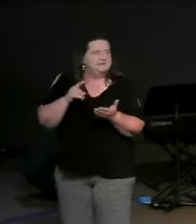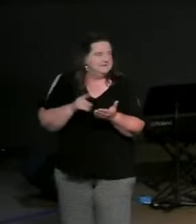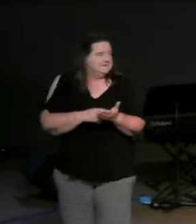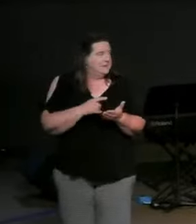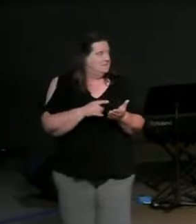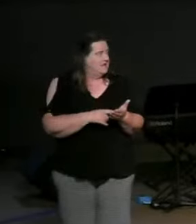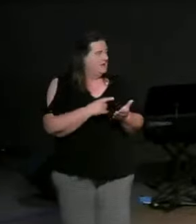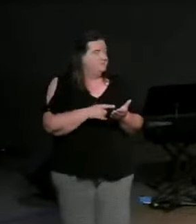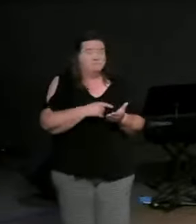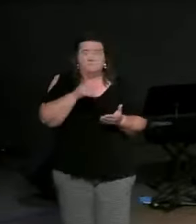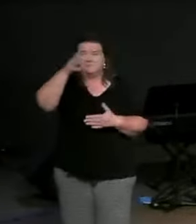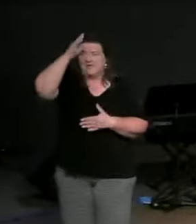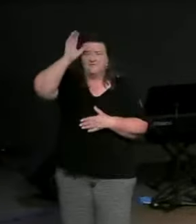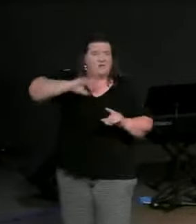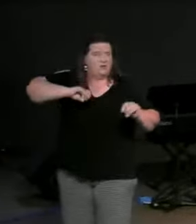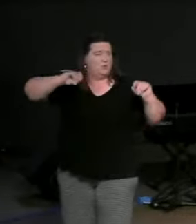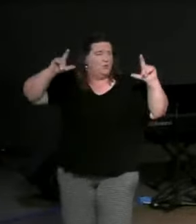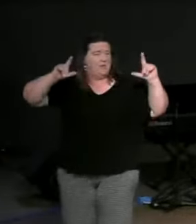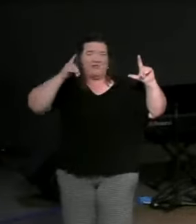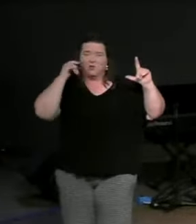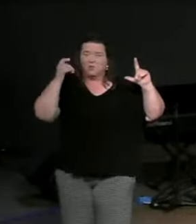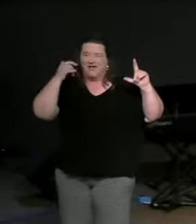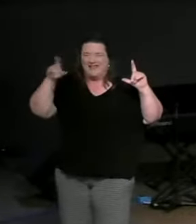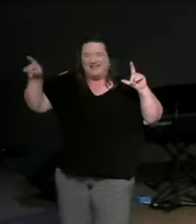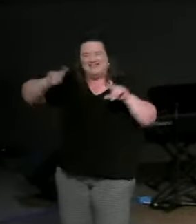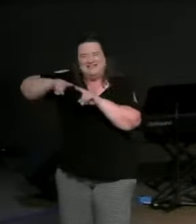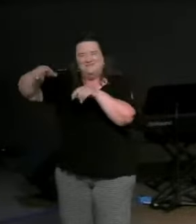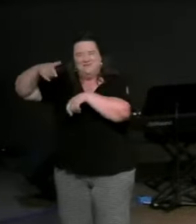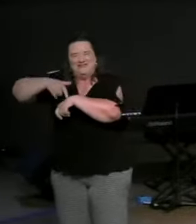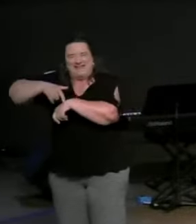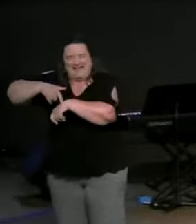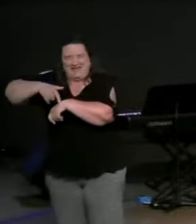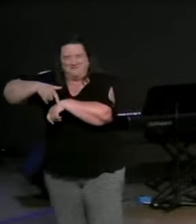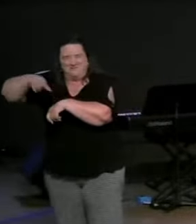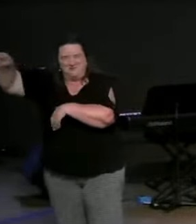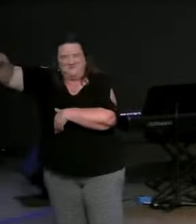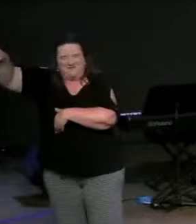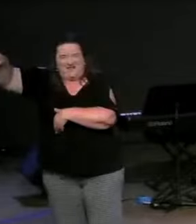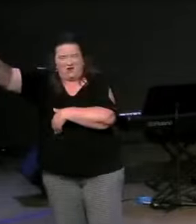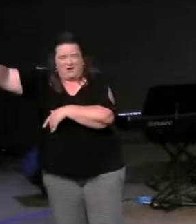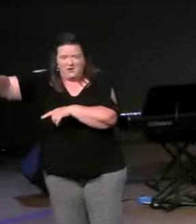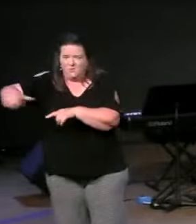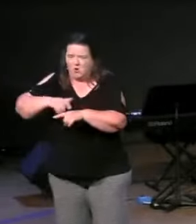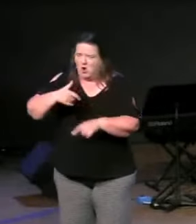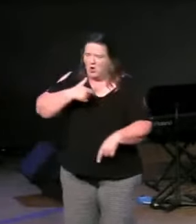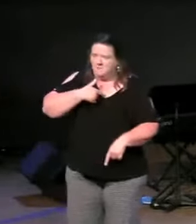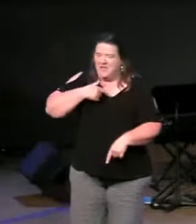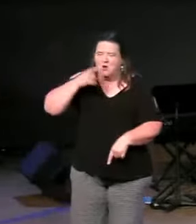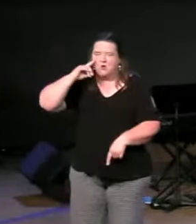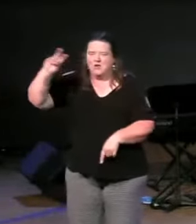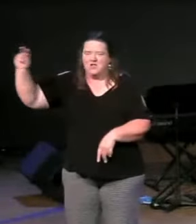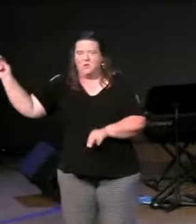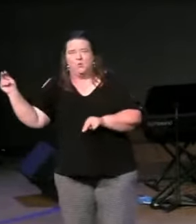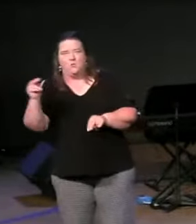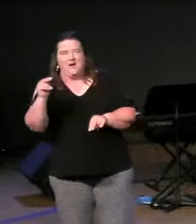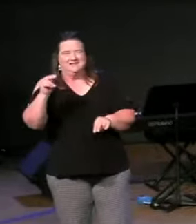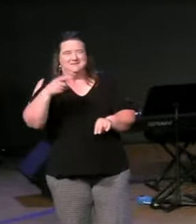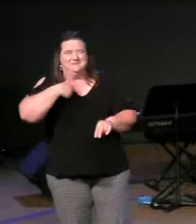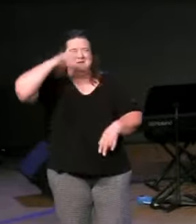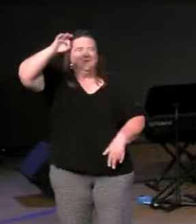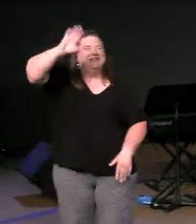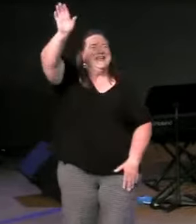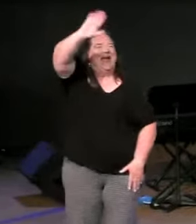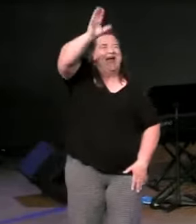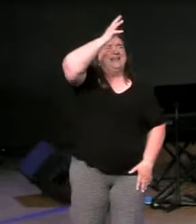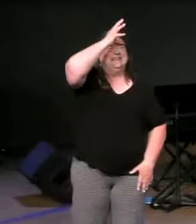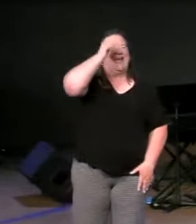my dad will wake up in the middle of the night because it's a different time zone, and he'll tune into the live streams. And so, Dad, if you're